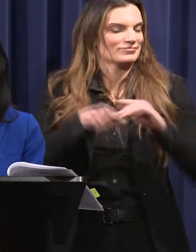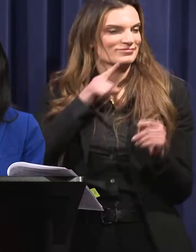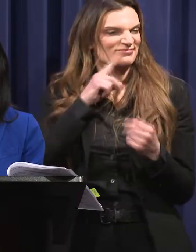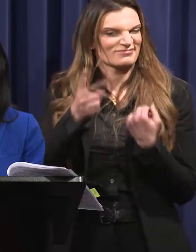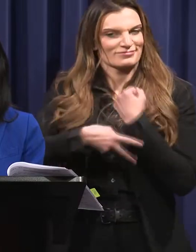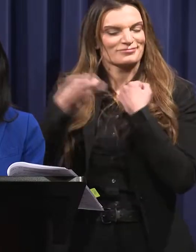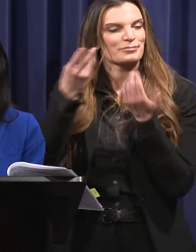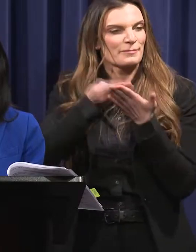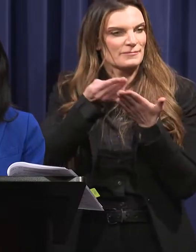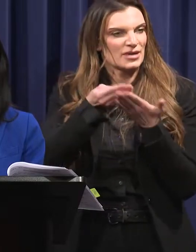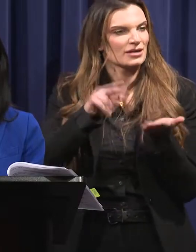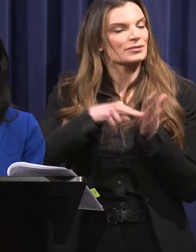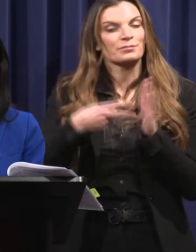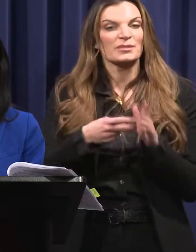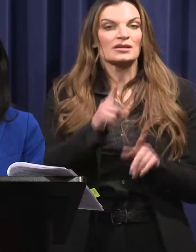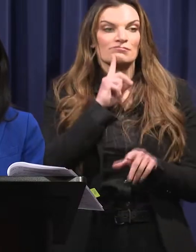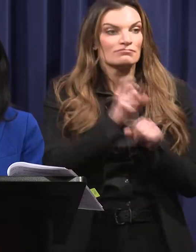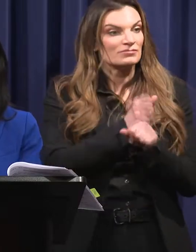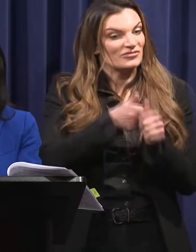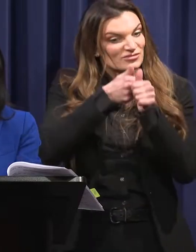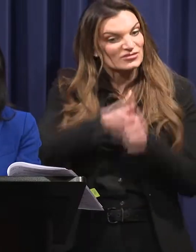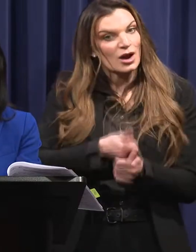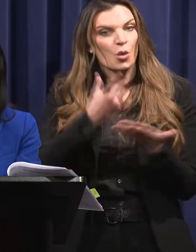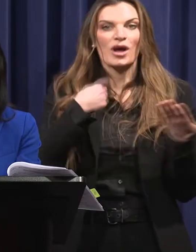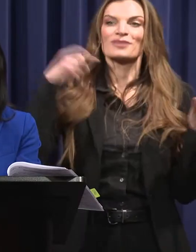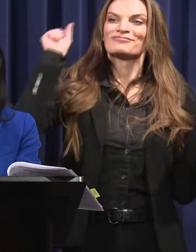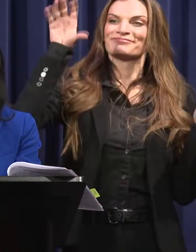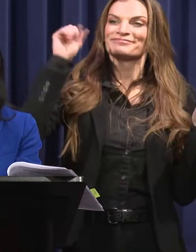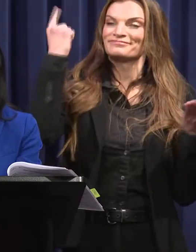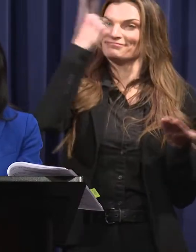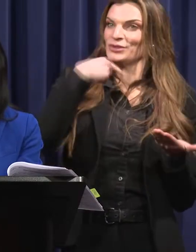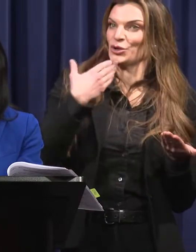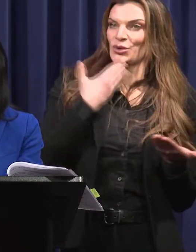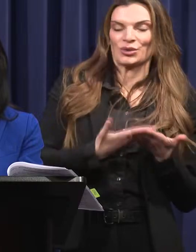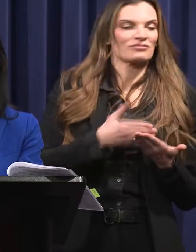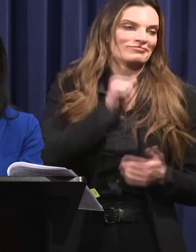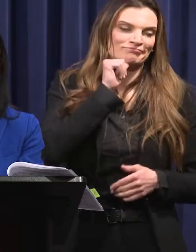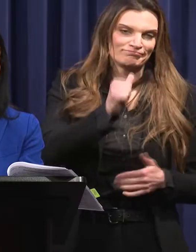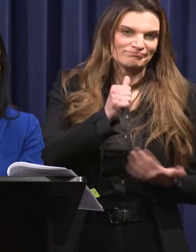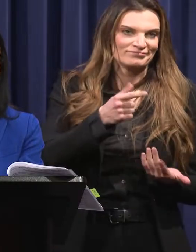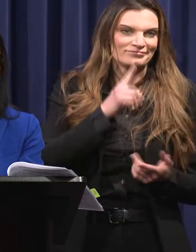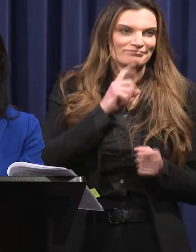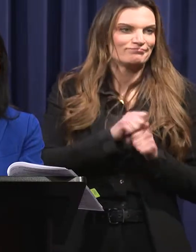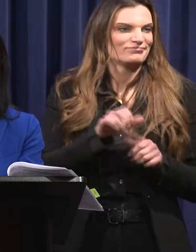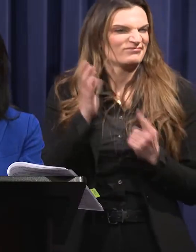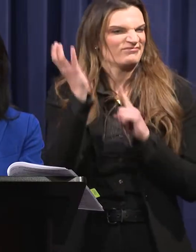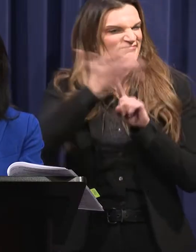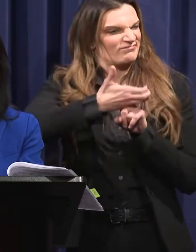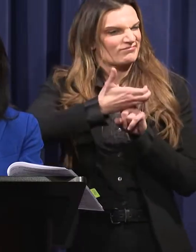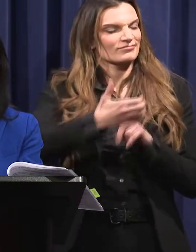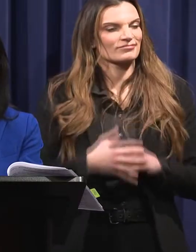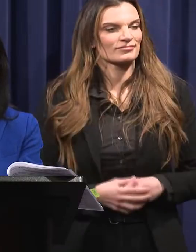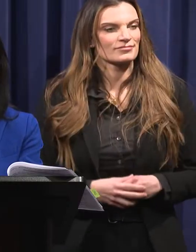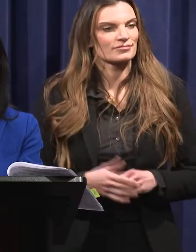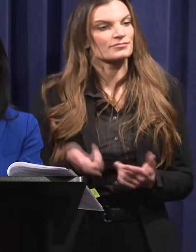the nonprofit of property. Do we have an arraignment date yet?